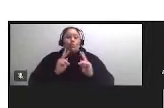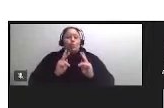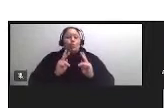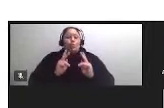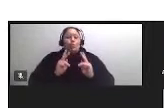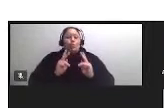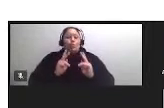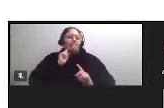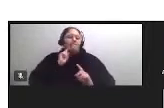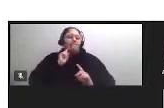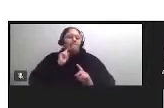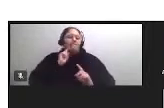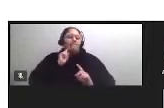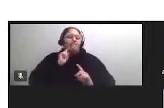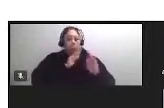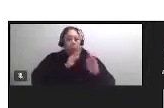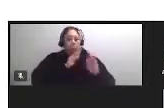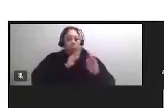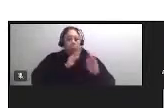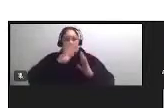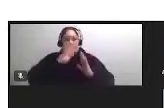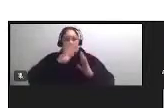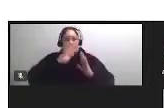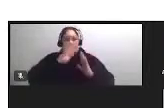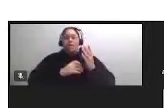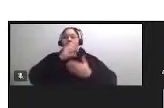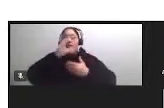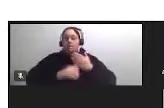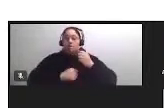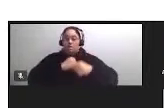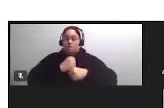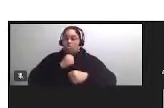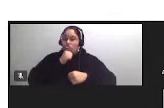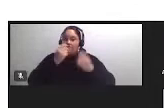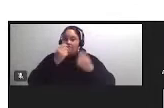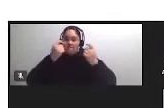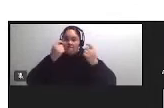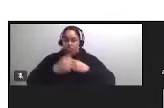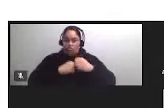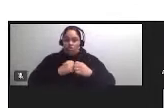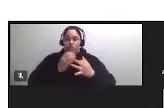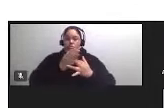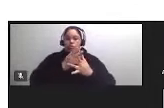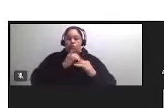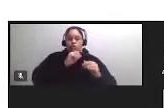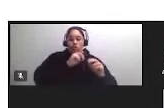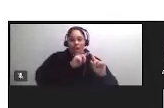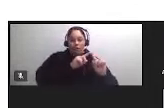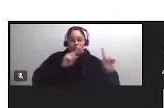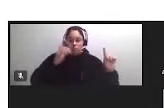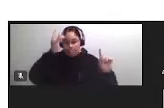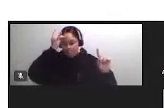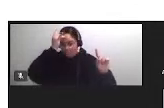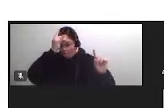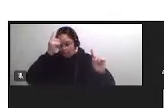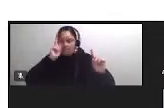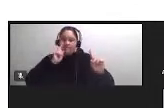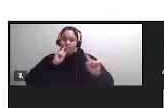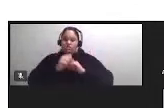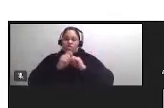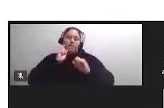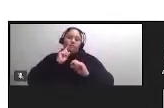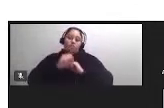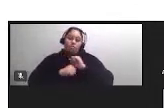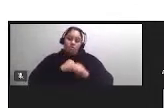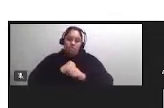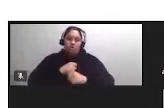of the calendar year, not the financial year, so between January and March each year.